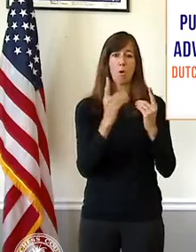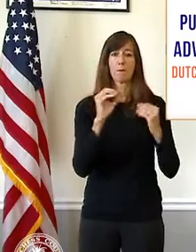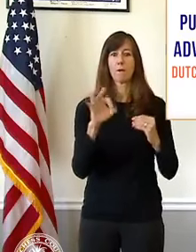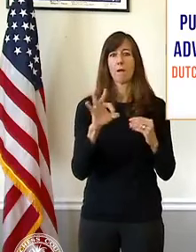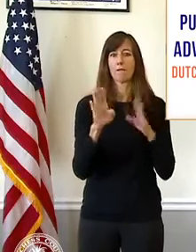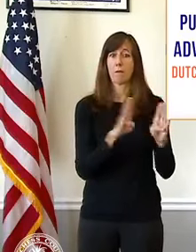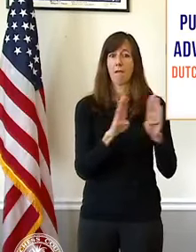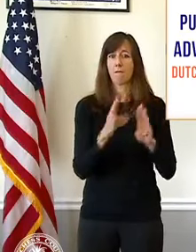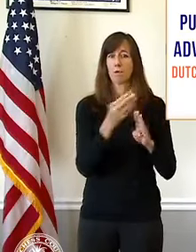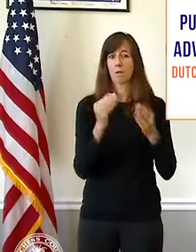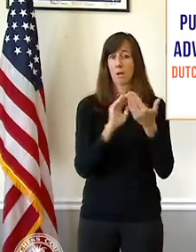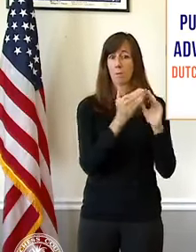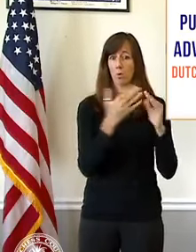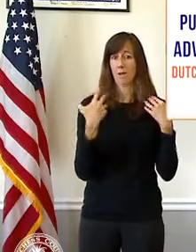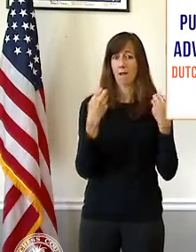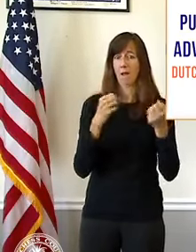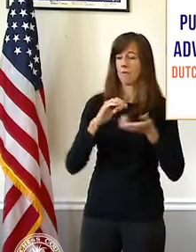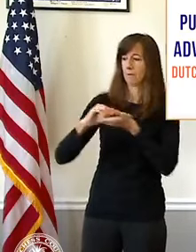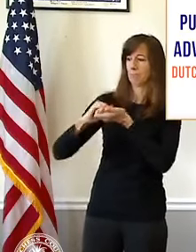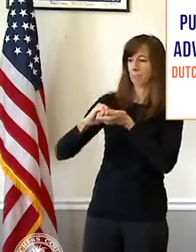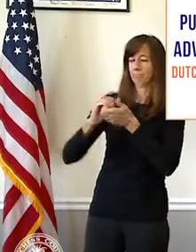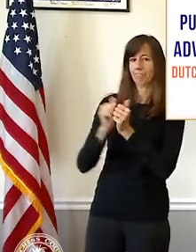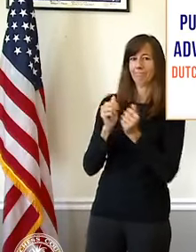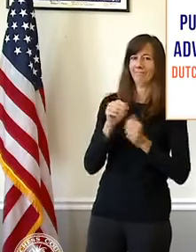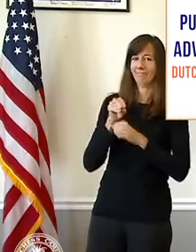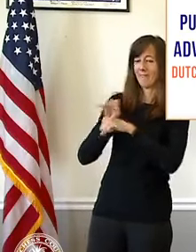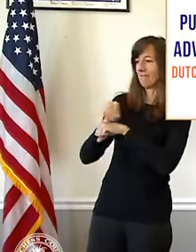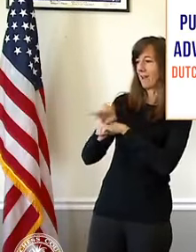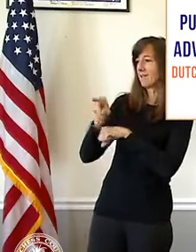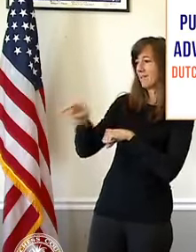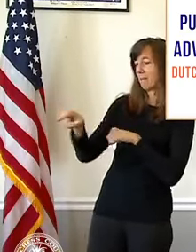about testing availability. As I mentioned, have coordinated